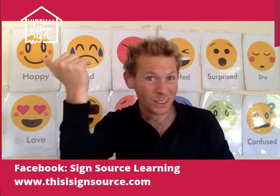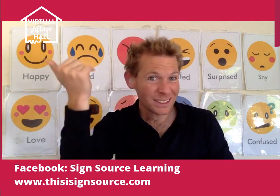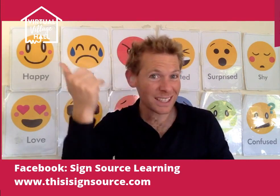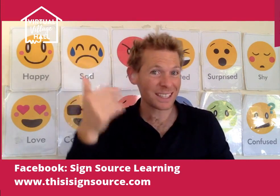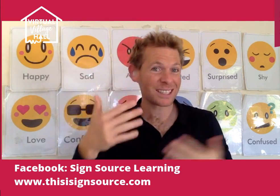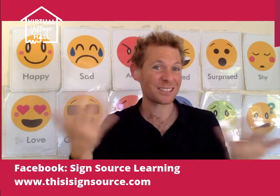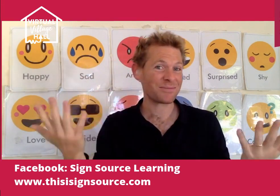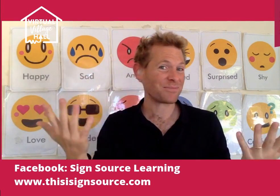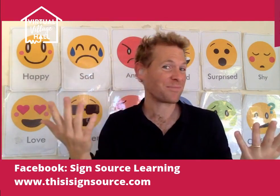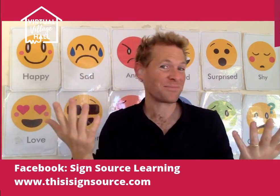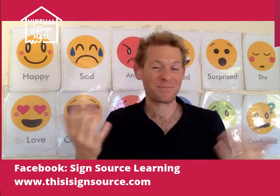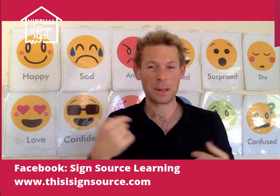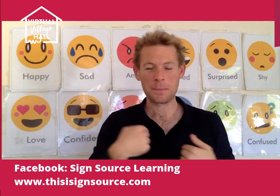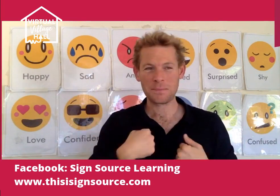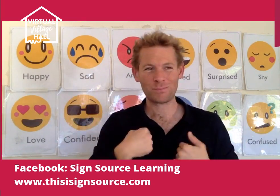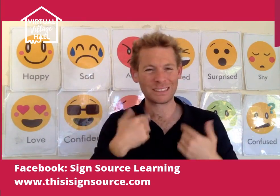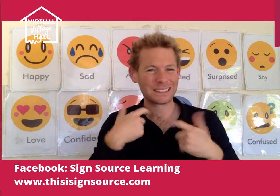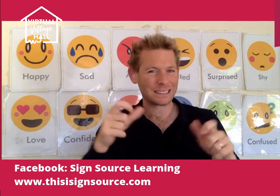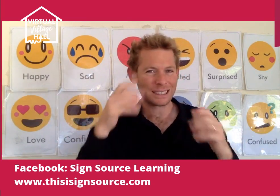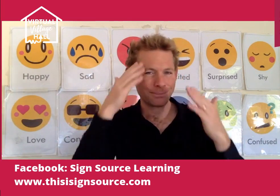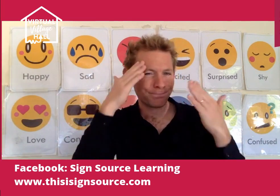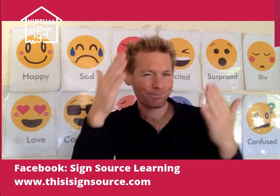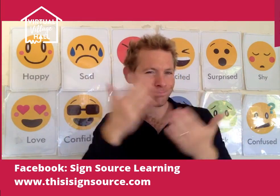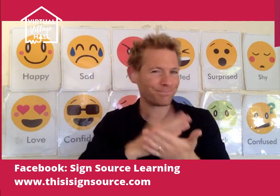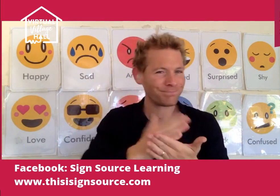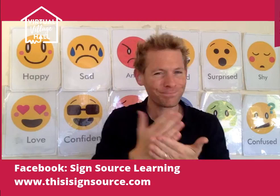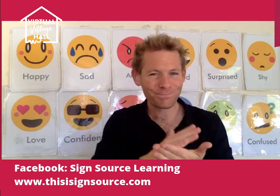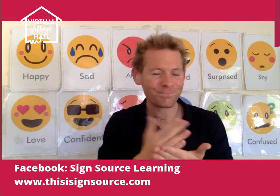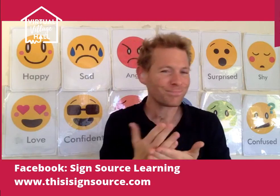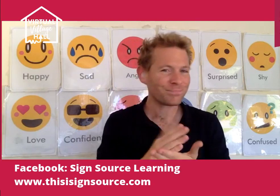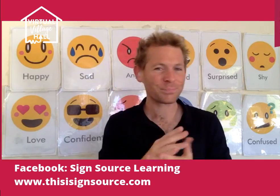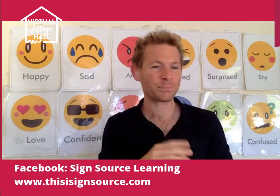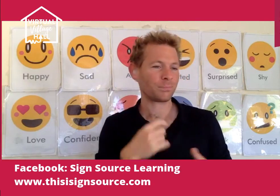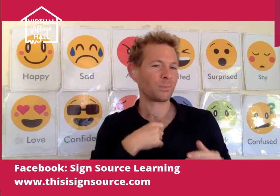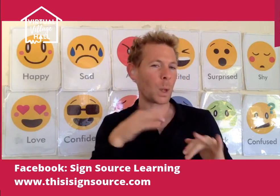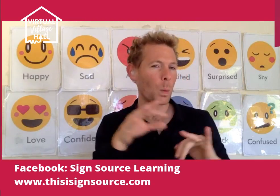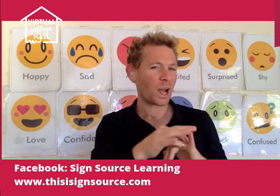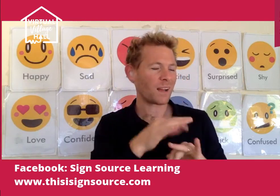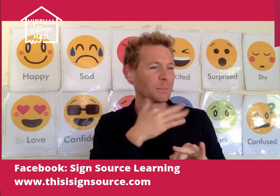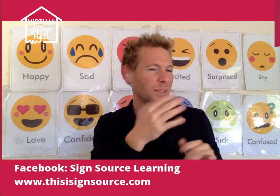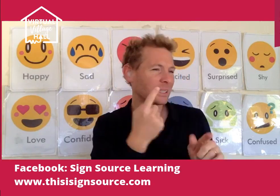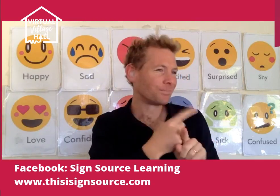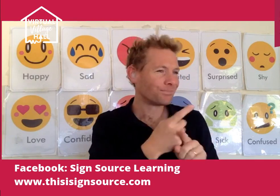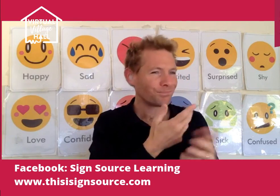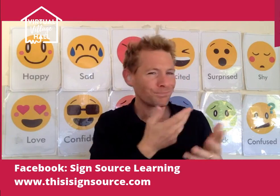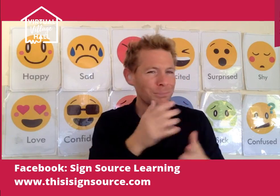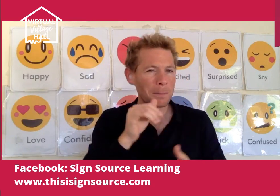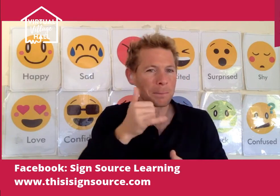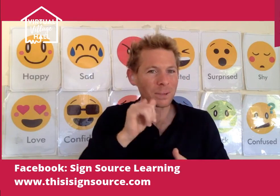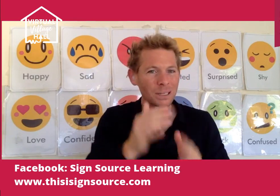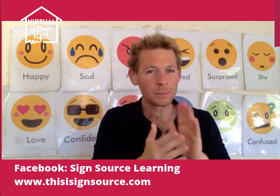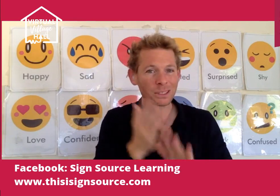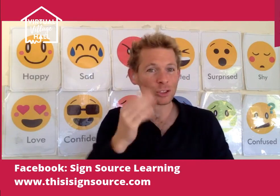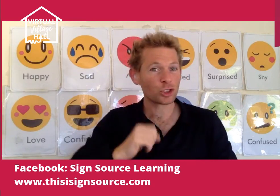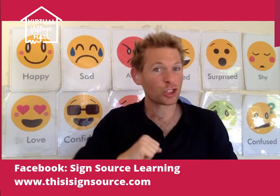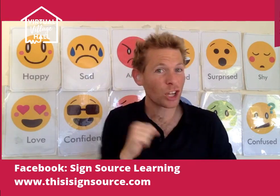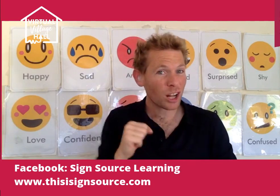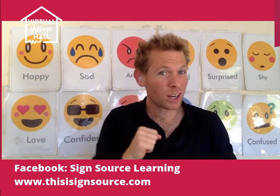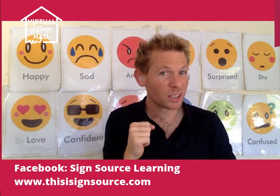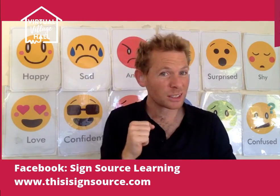I hope you've got plans to maybe get away for a bit of a break, or maybe you're not sure. I'm certainly not sure. My wife and I are talking